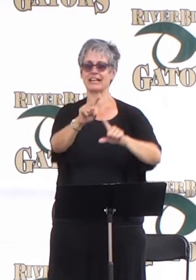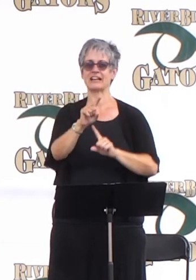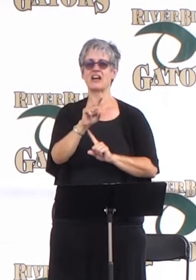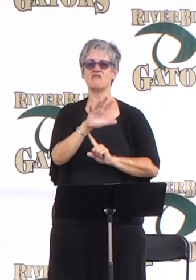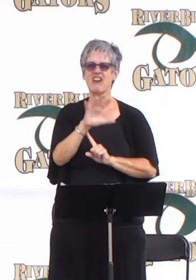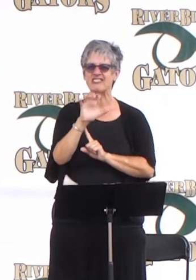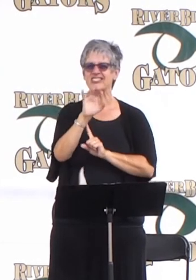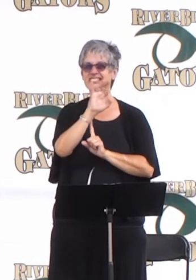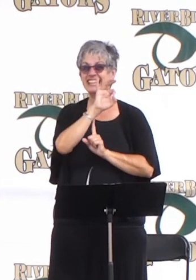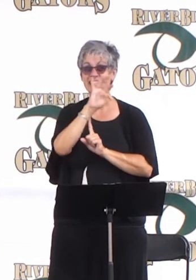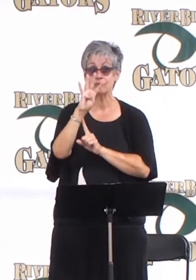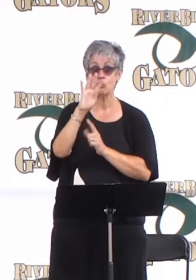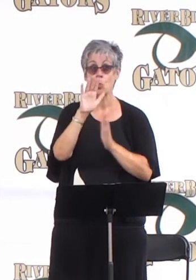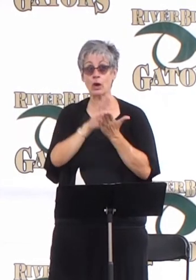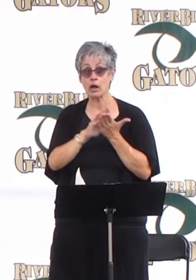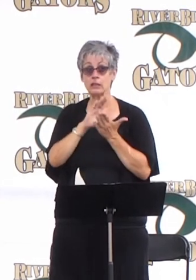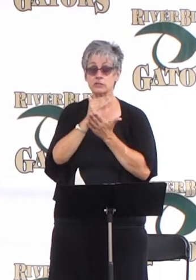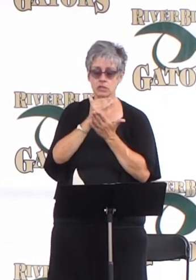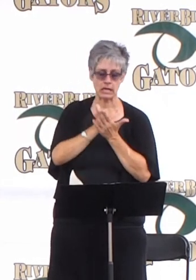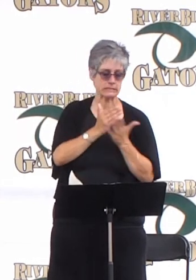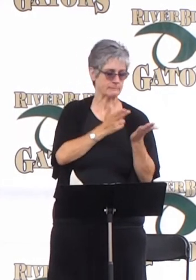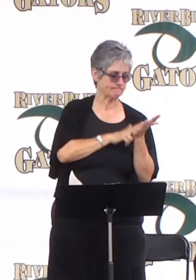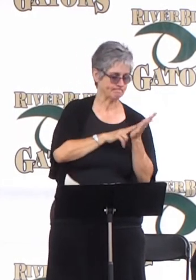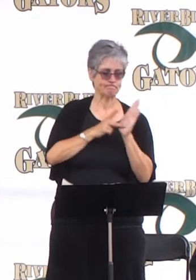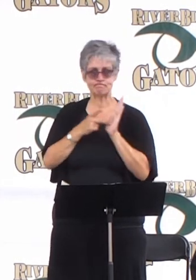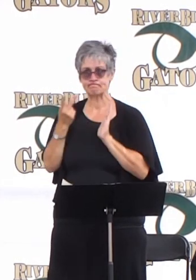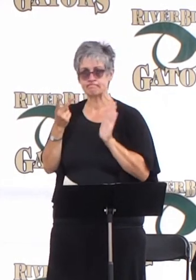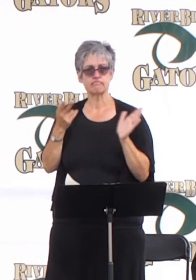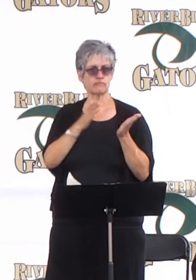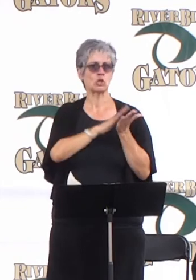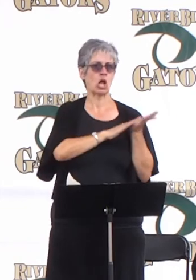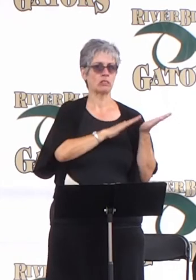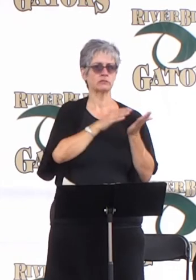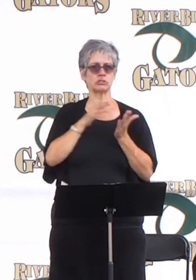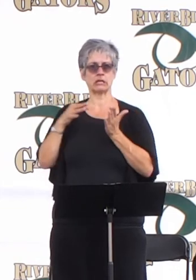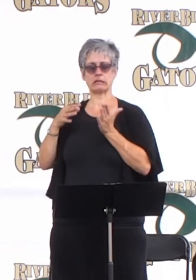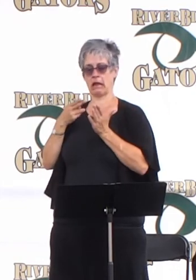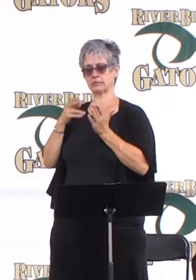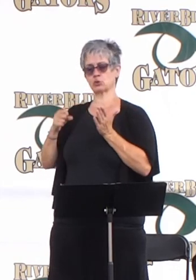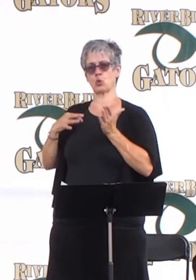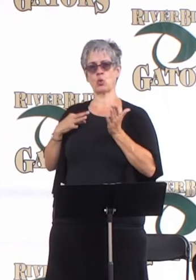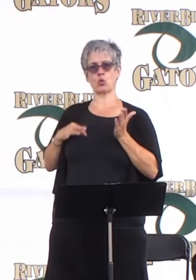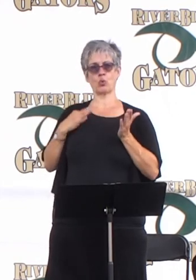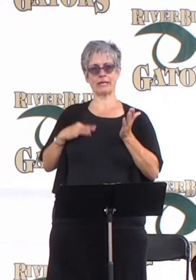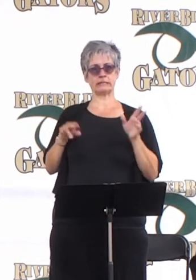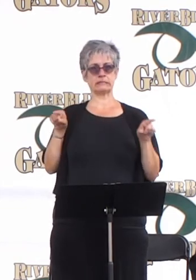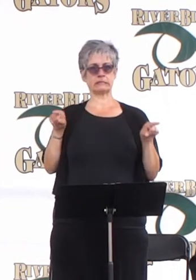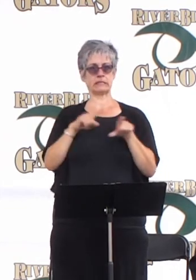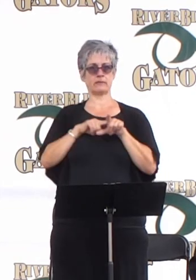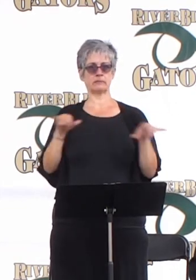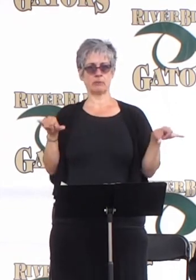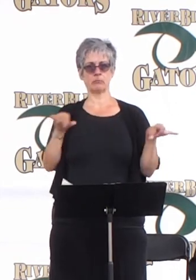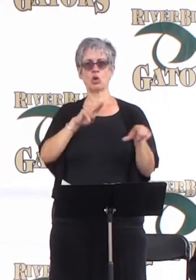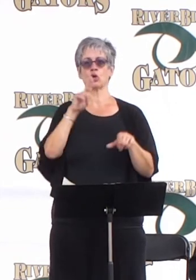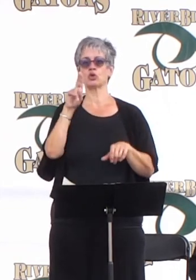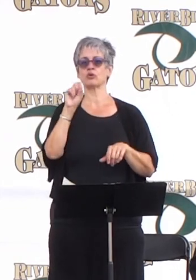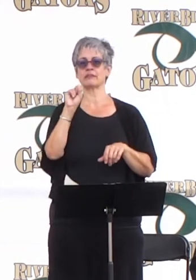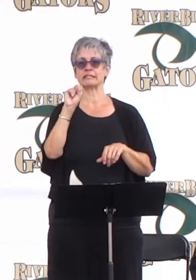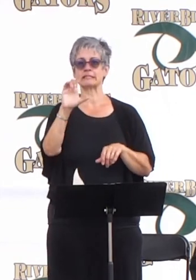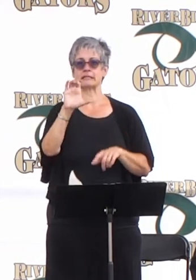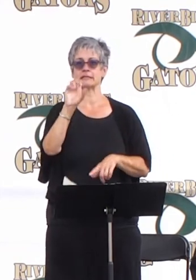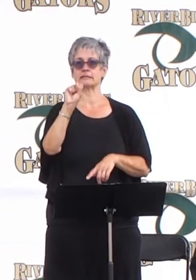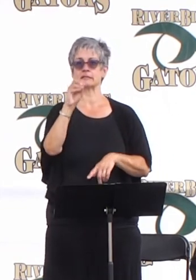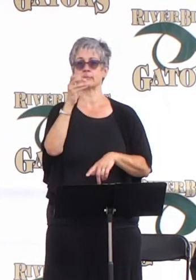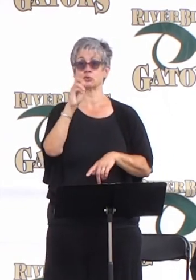earning dual credits, meaning they receive high school and college credits through our dual enrollment partnerships with U of SC Sumter,